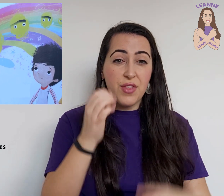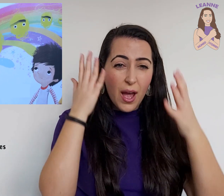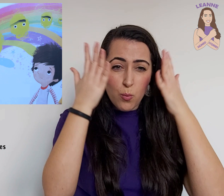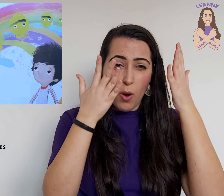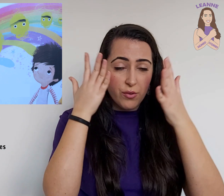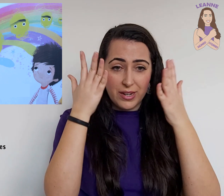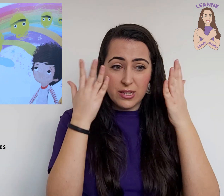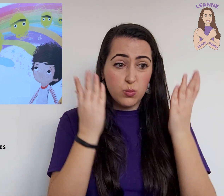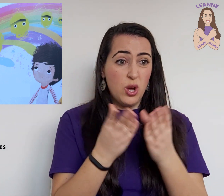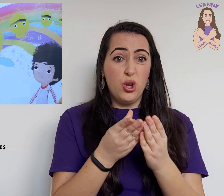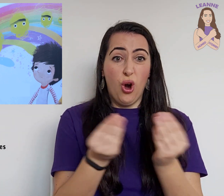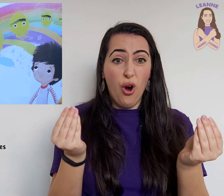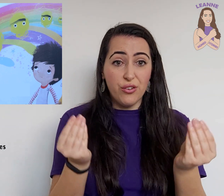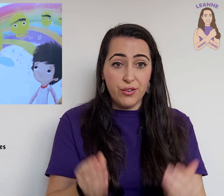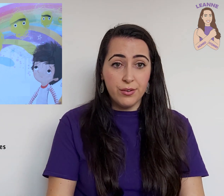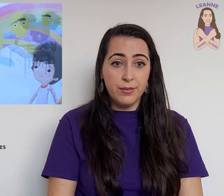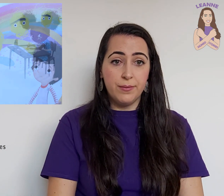their worries were gone.